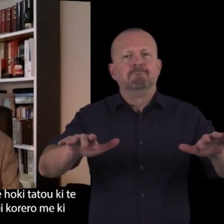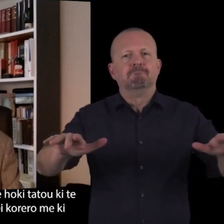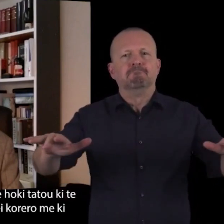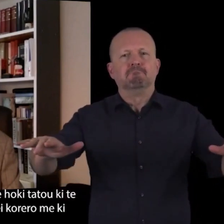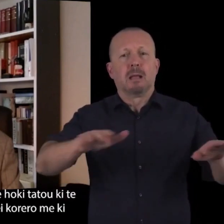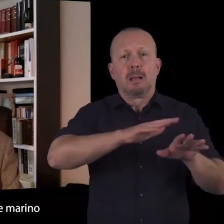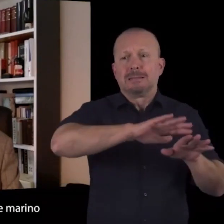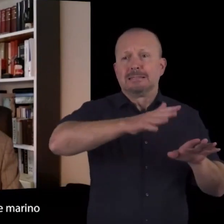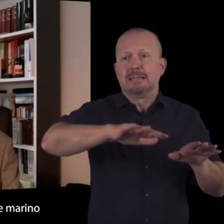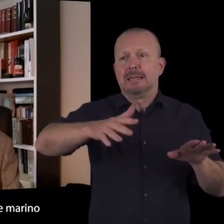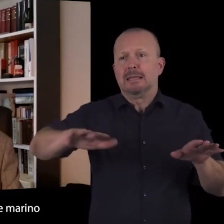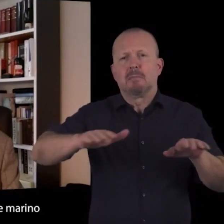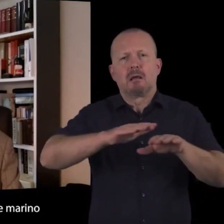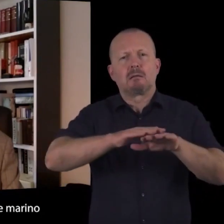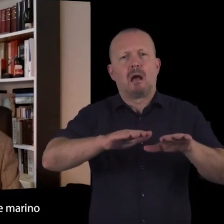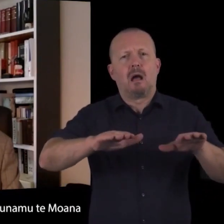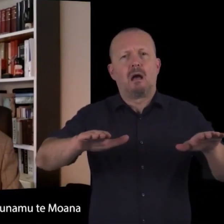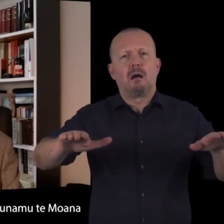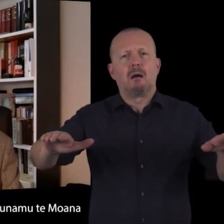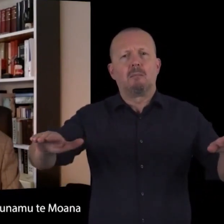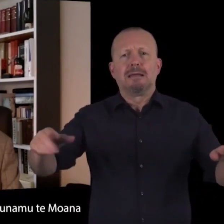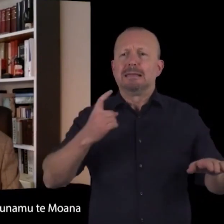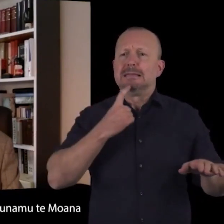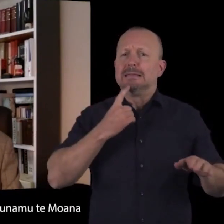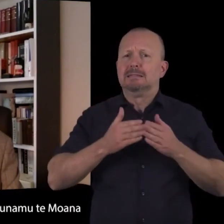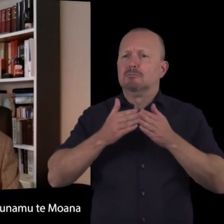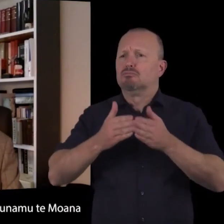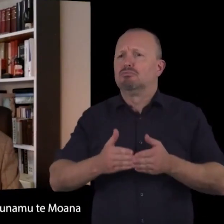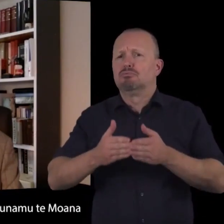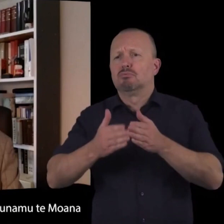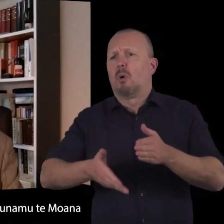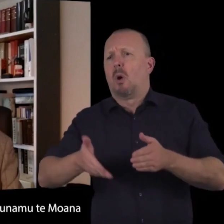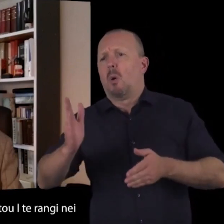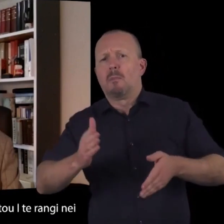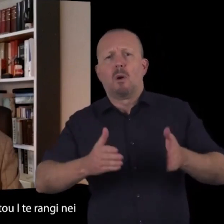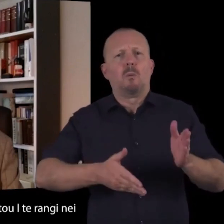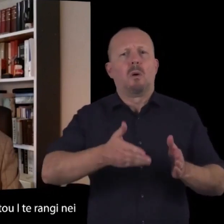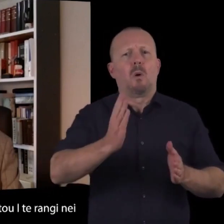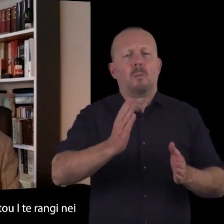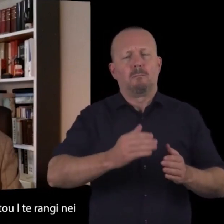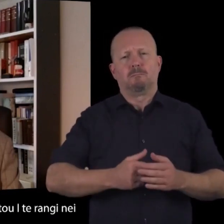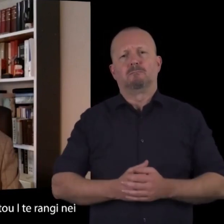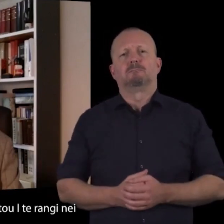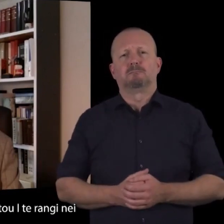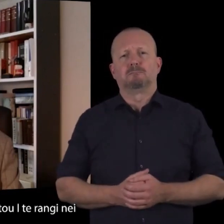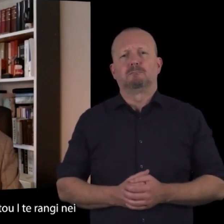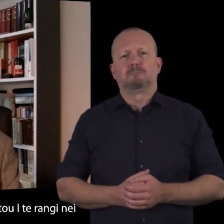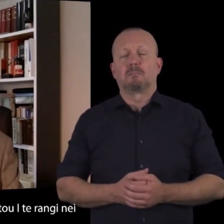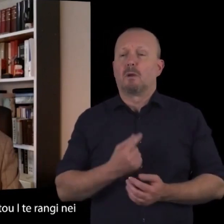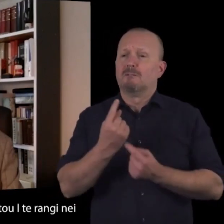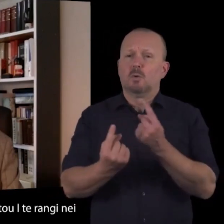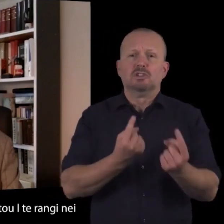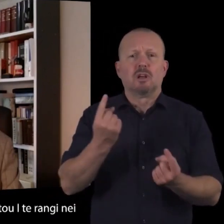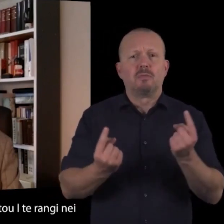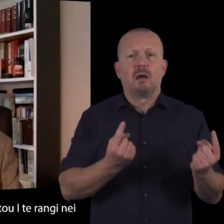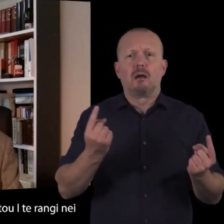me ki, kia hora tamarino, kia whakapapa pānamu te moana. e urahi mā tātou I